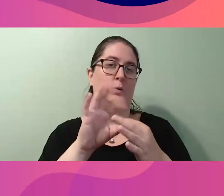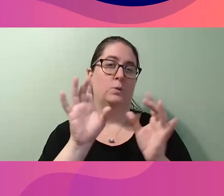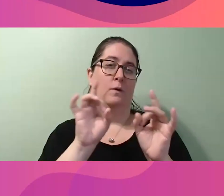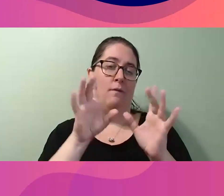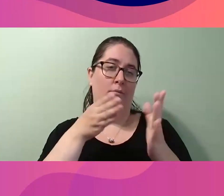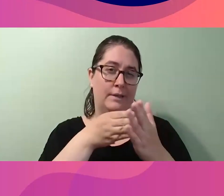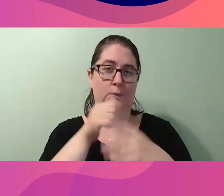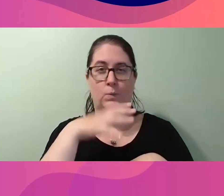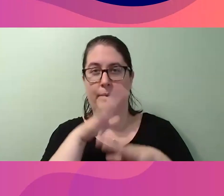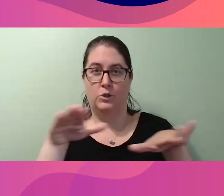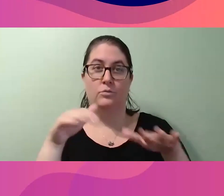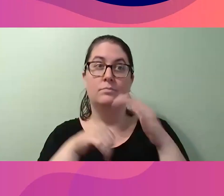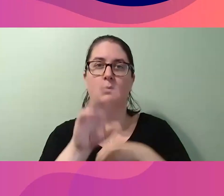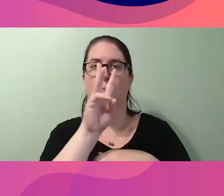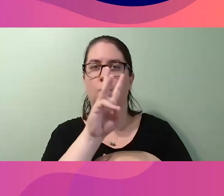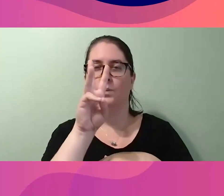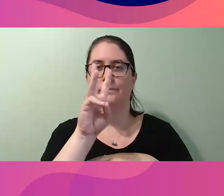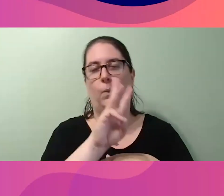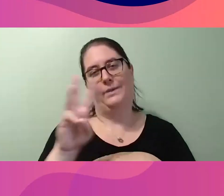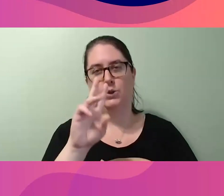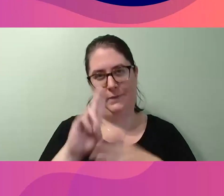and Children at Western University.